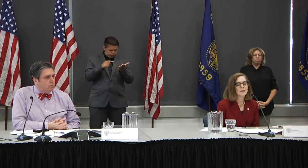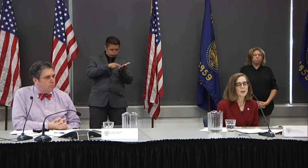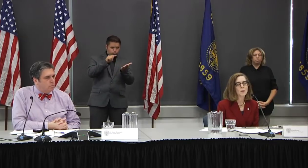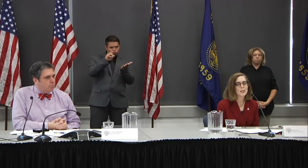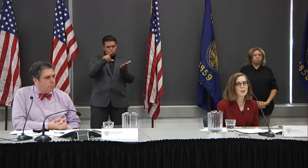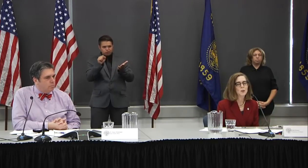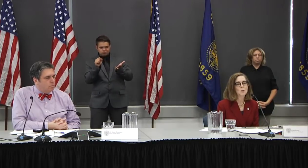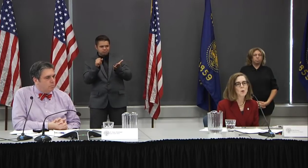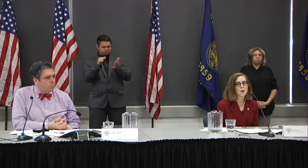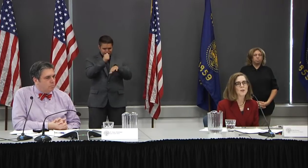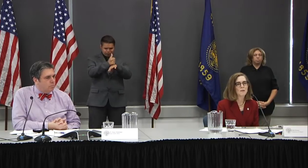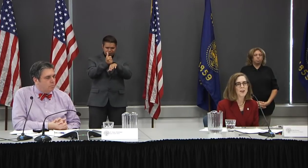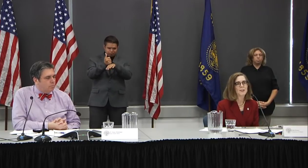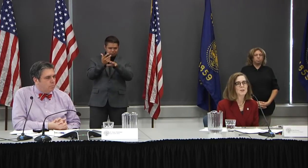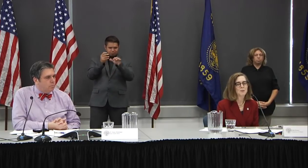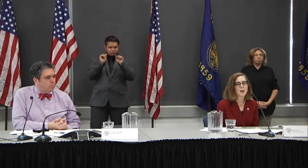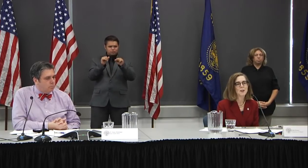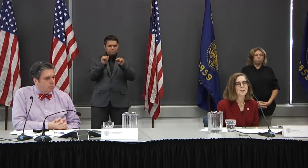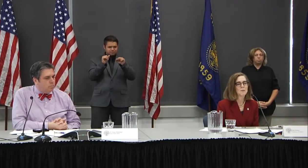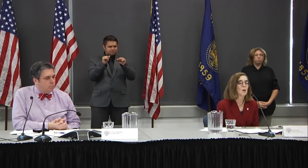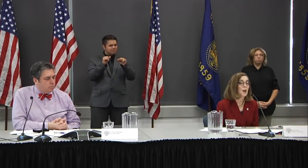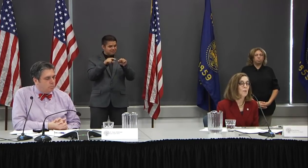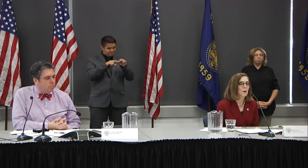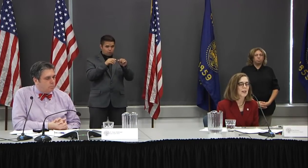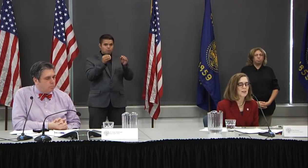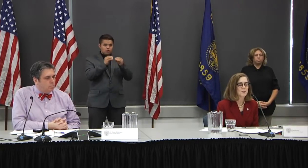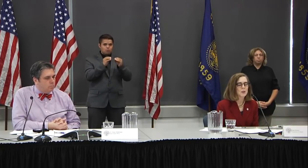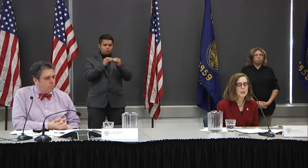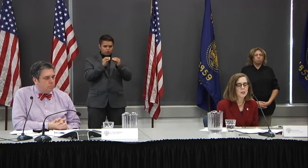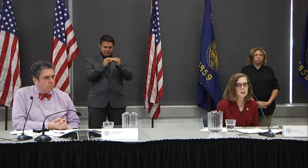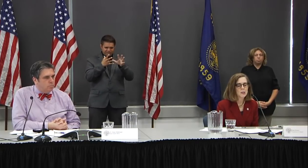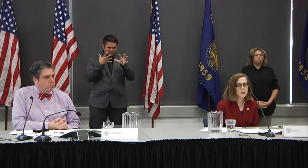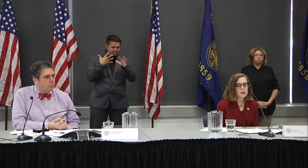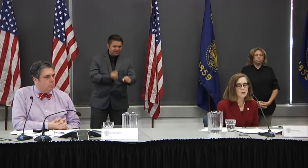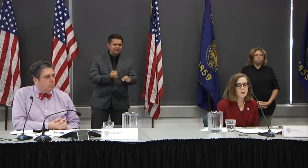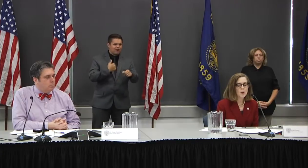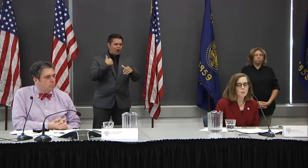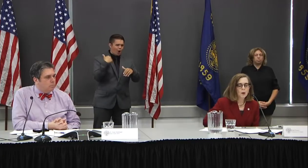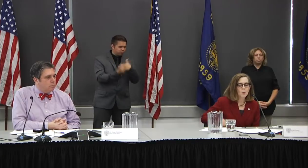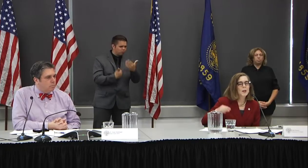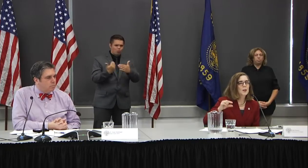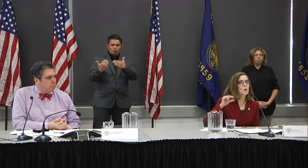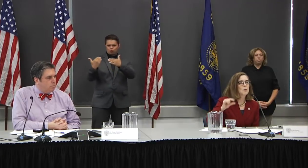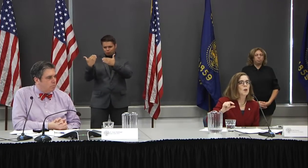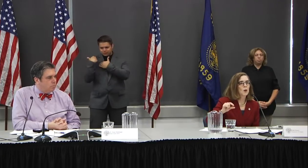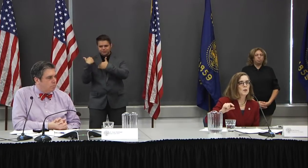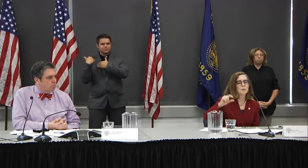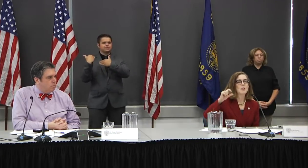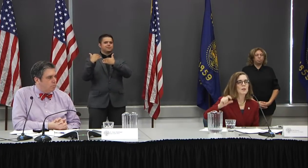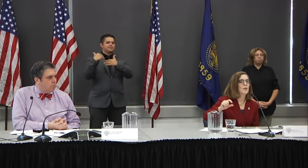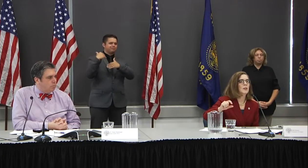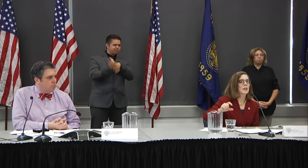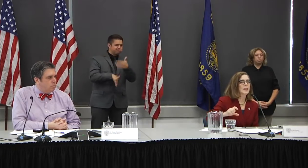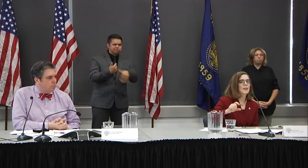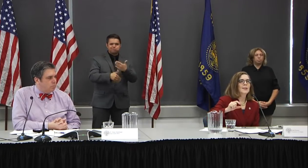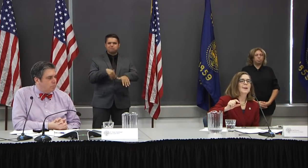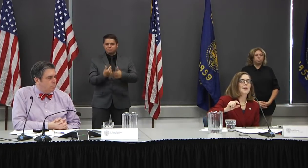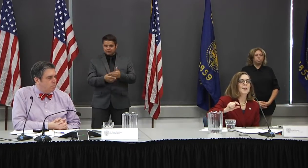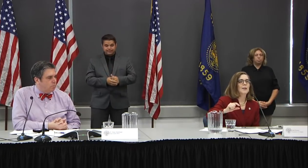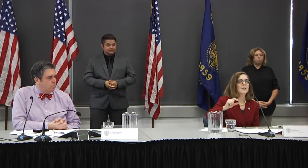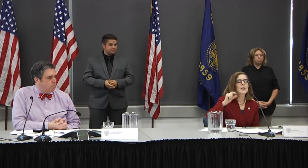As I said, we need to do more of it faster, better, more comprehensively. But we don't know